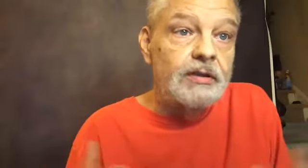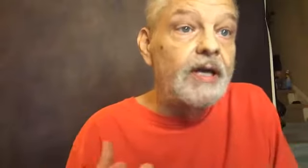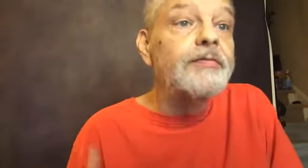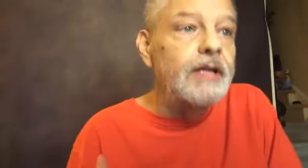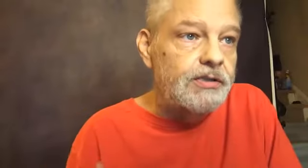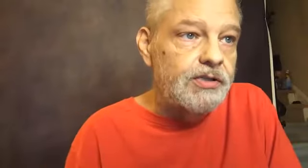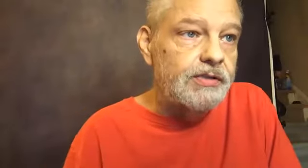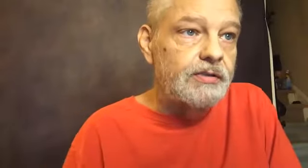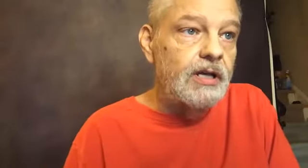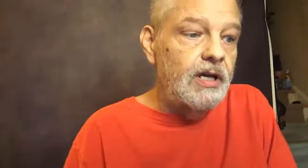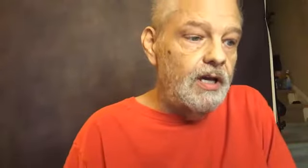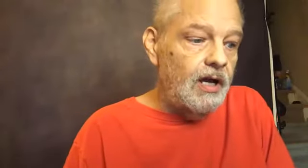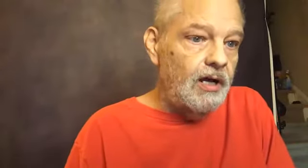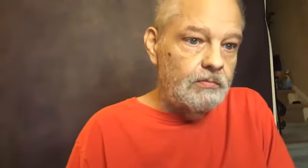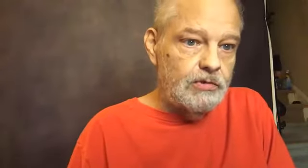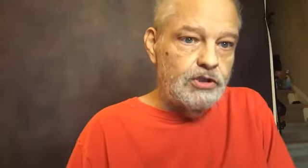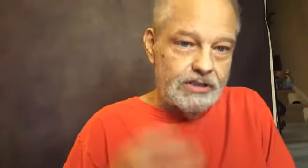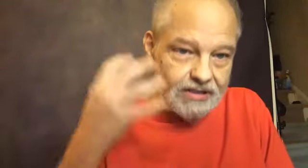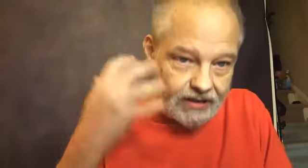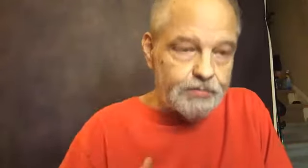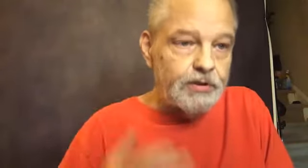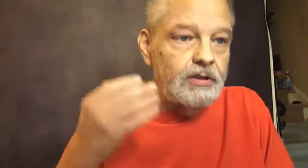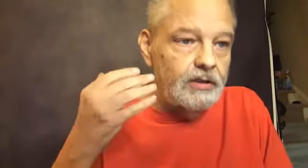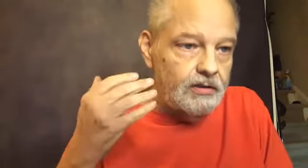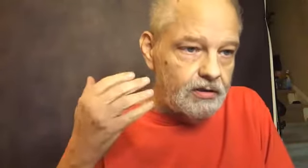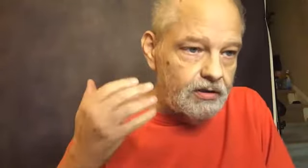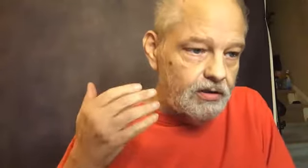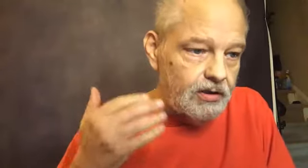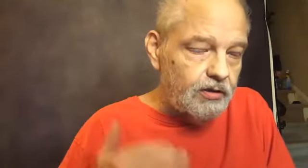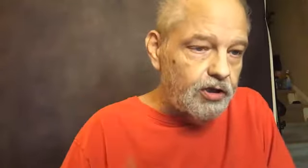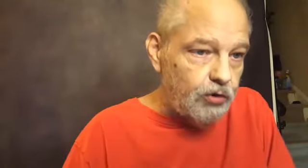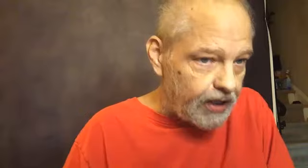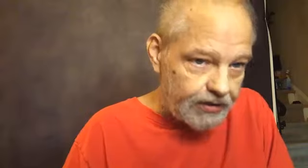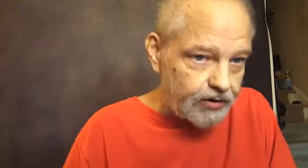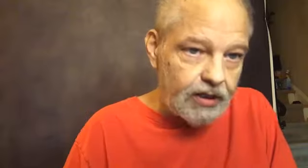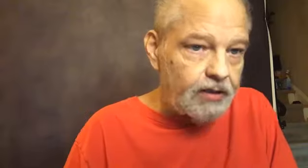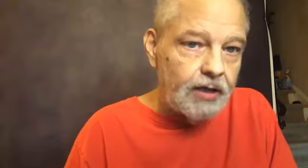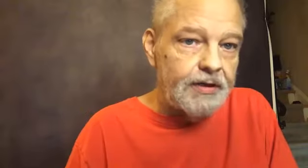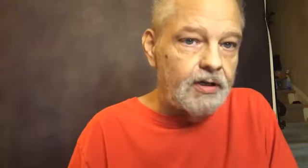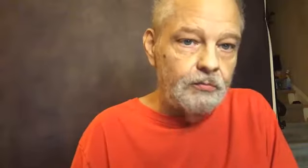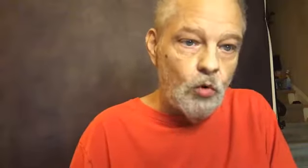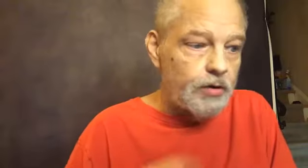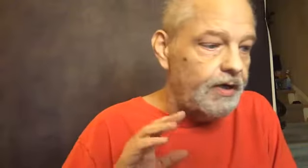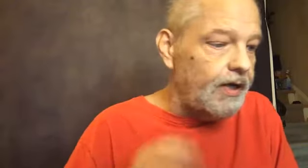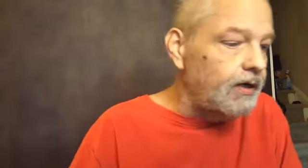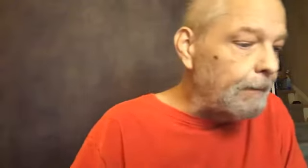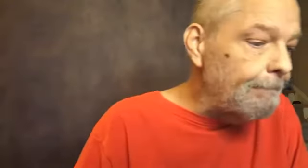life needs, just desperate communication and nothing more than that.